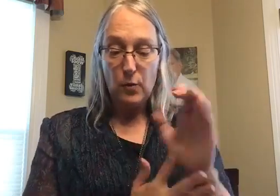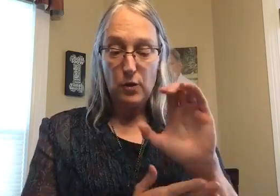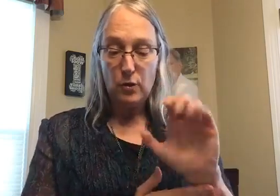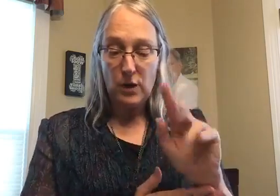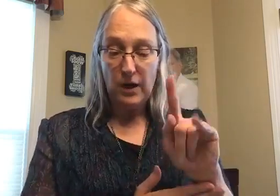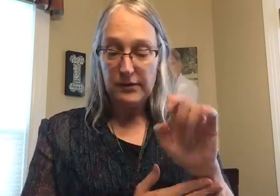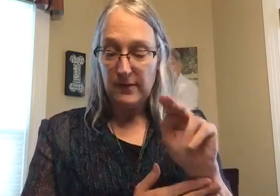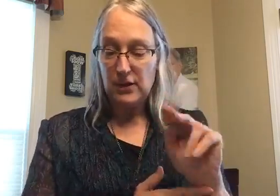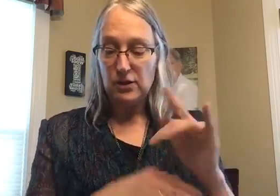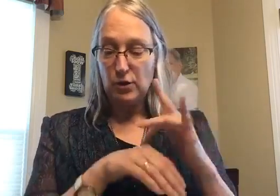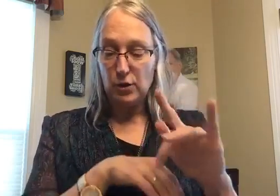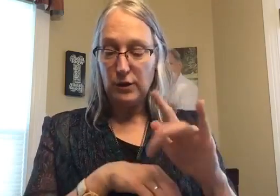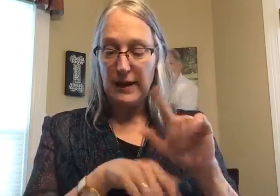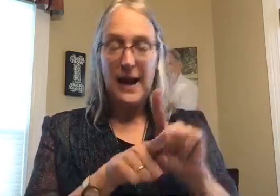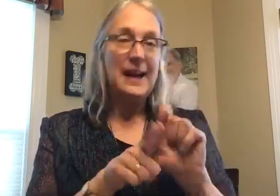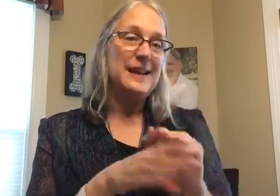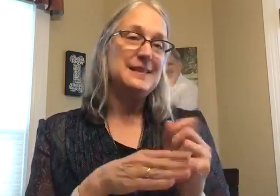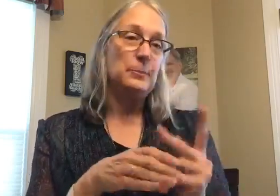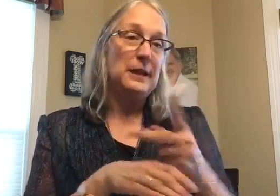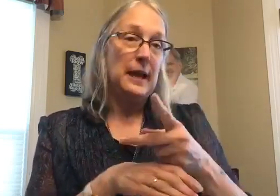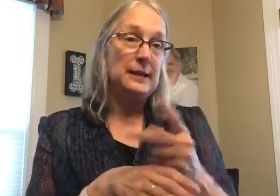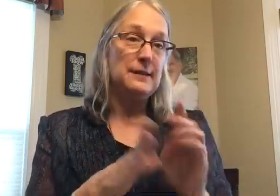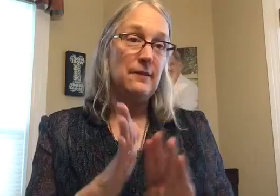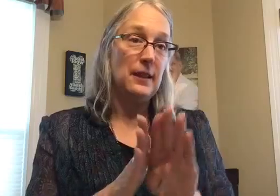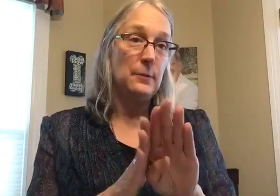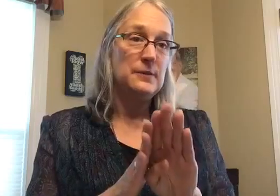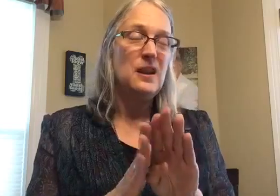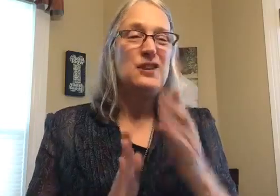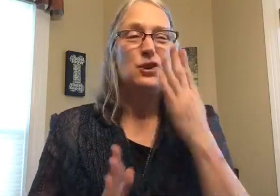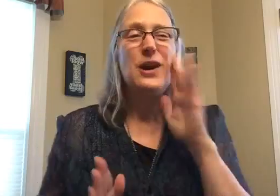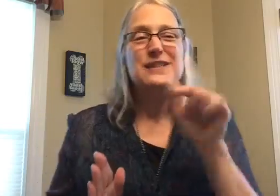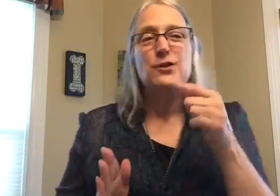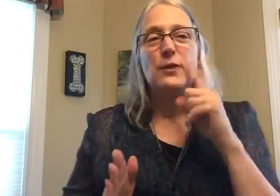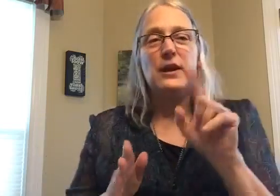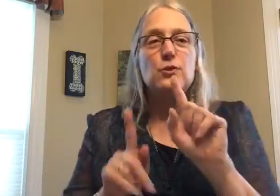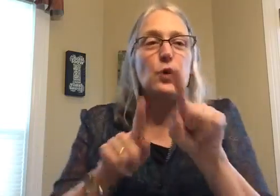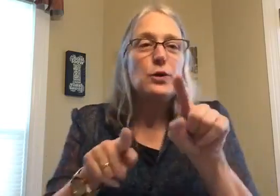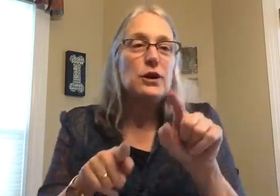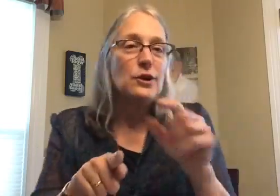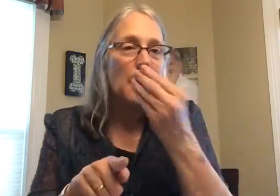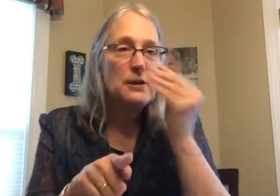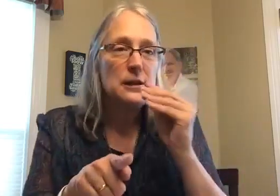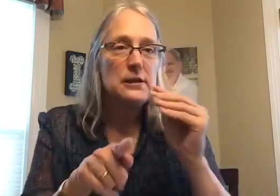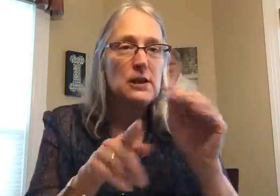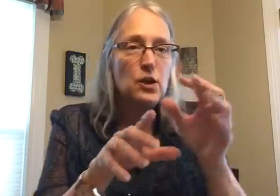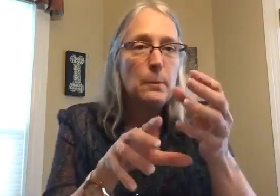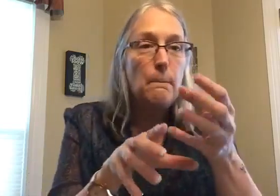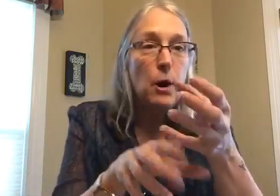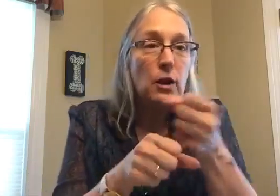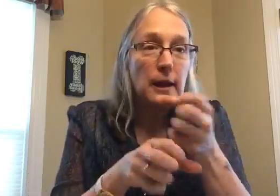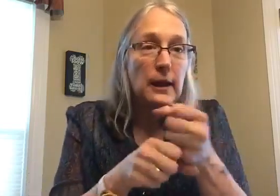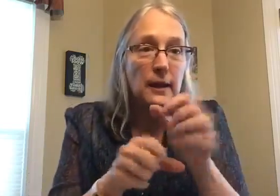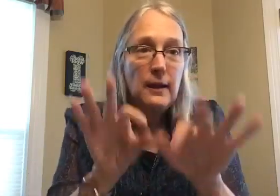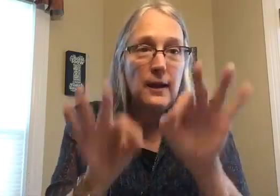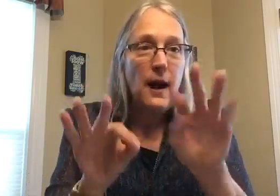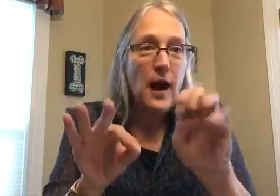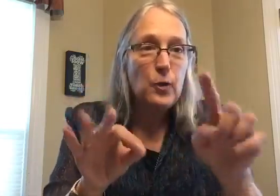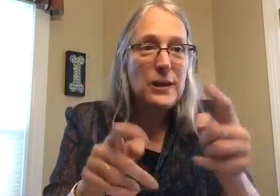through cultivation early on as the plant develops. So you guys know that you go to your gardens and you're pulling all the weeds